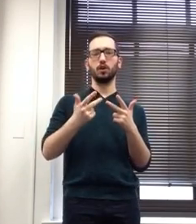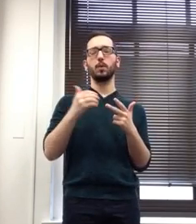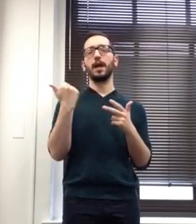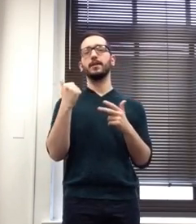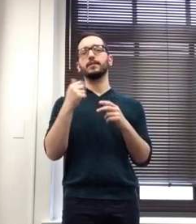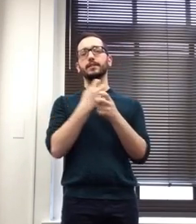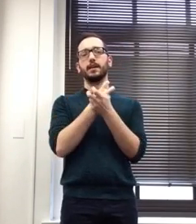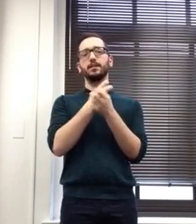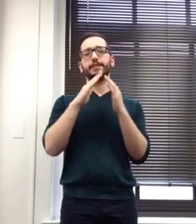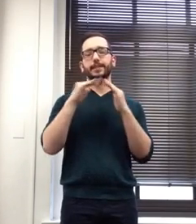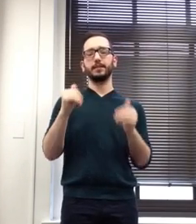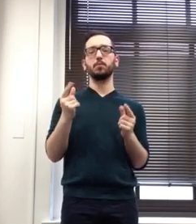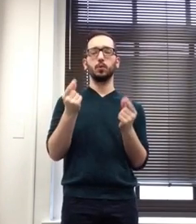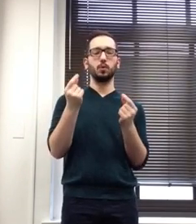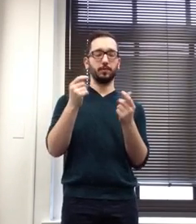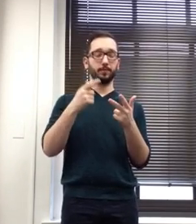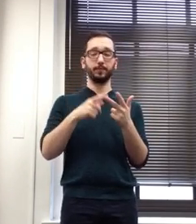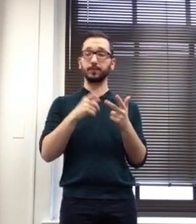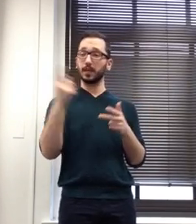body. It does.